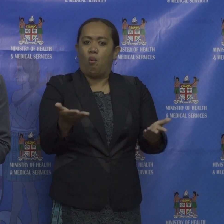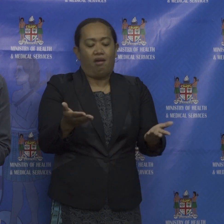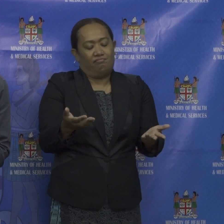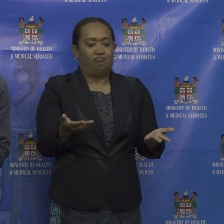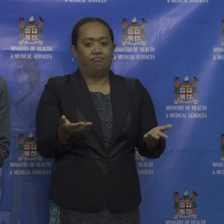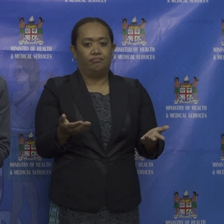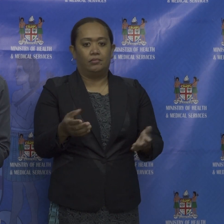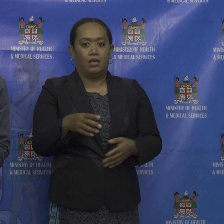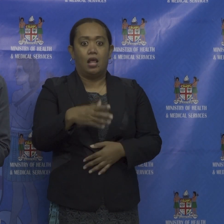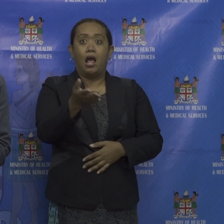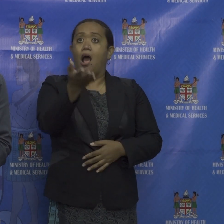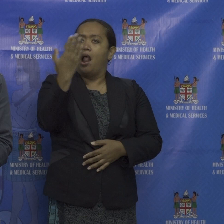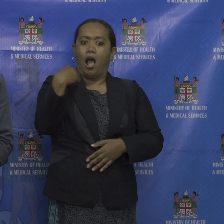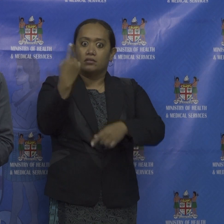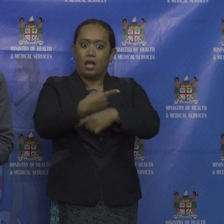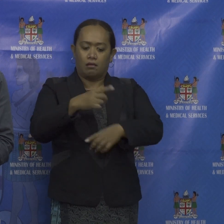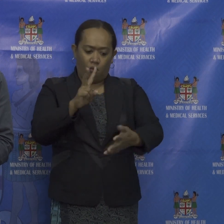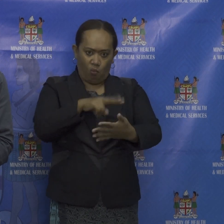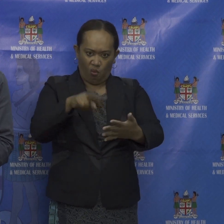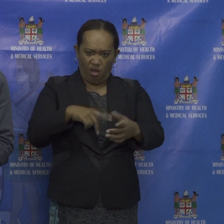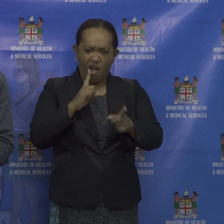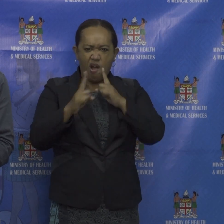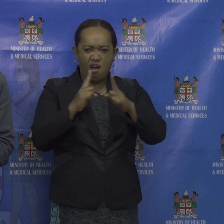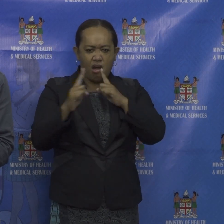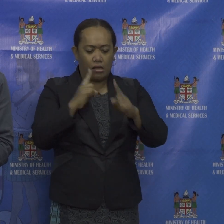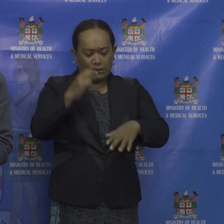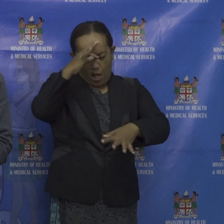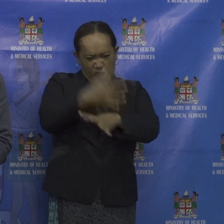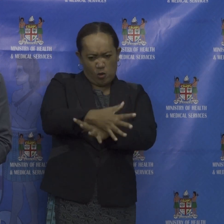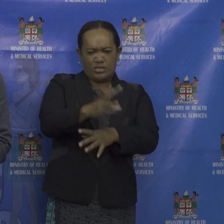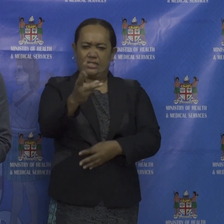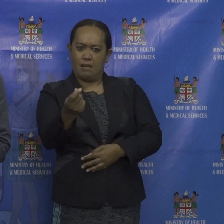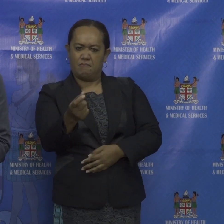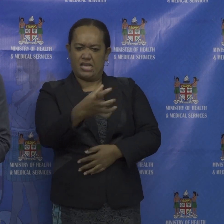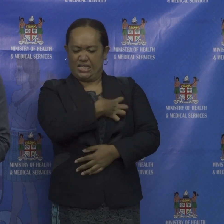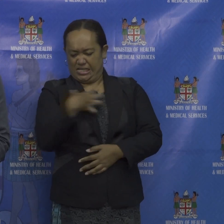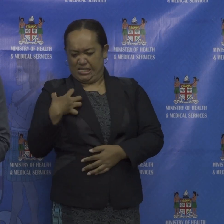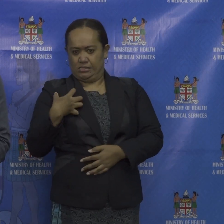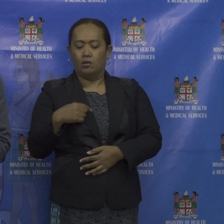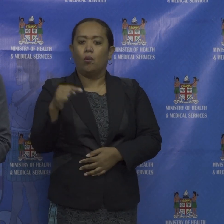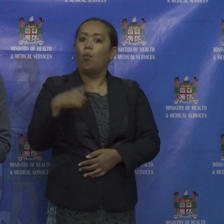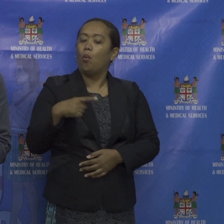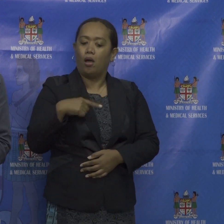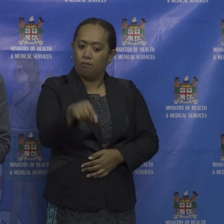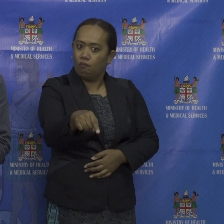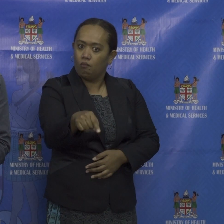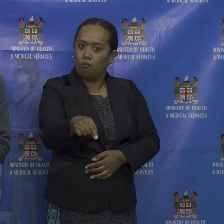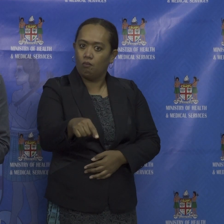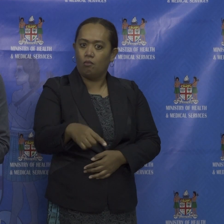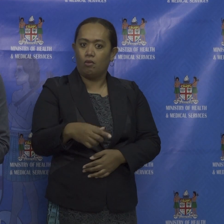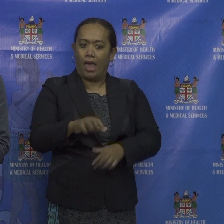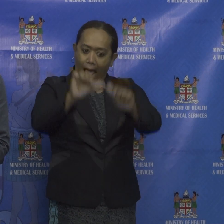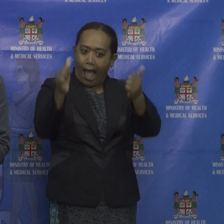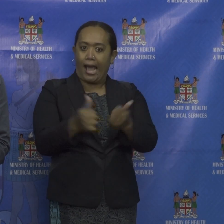I read some comments last night and today, some confused and some were angry about why this gentleman did not consent to